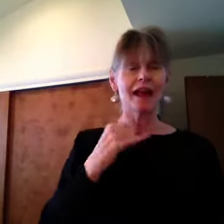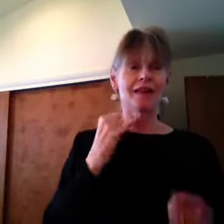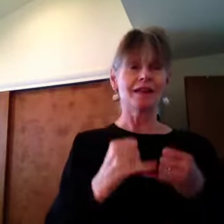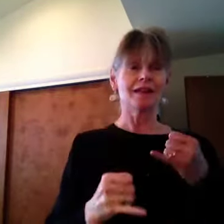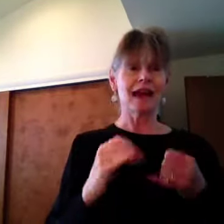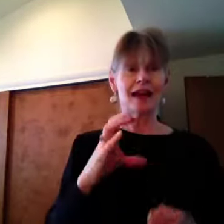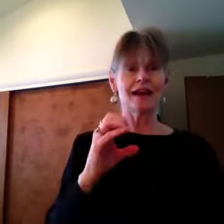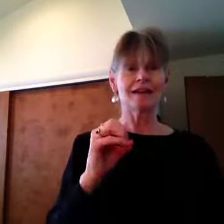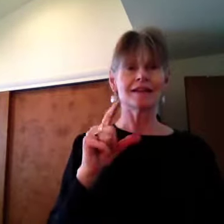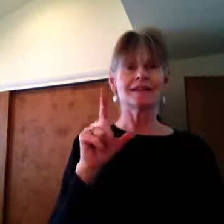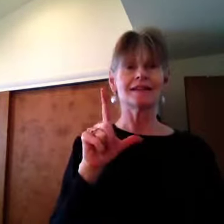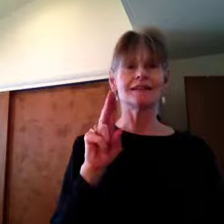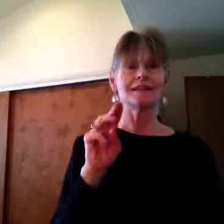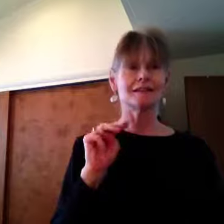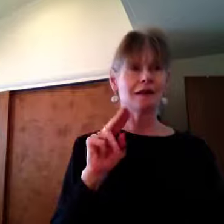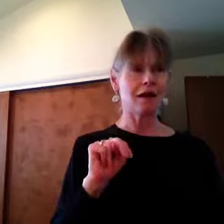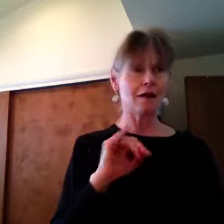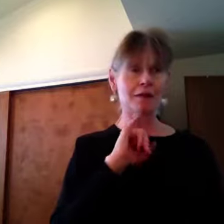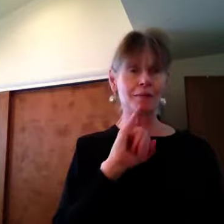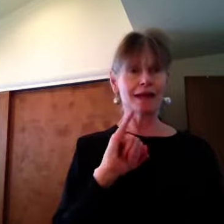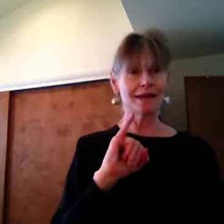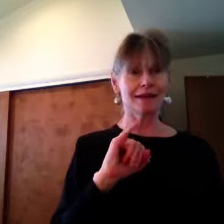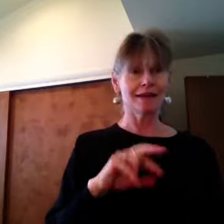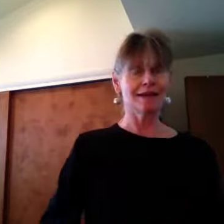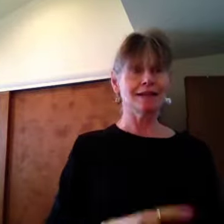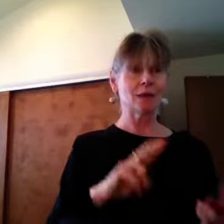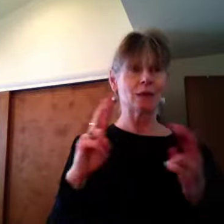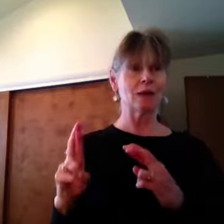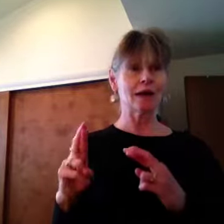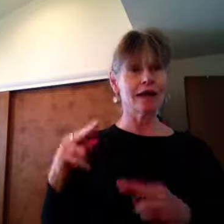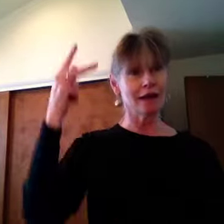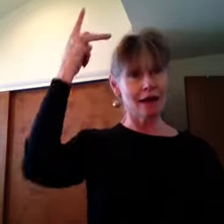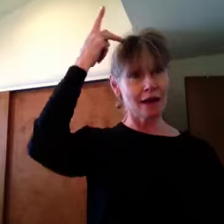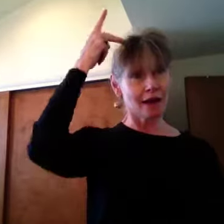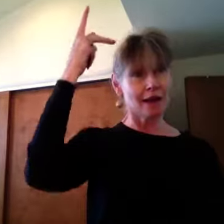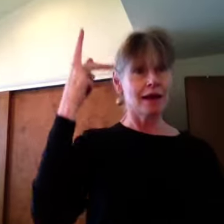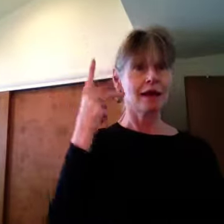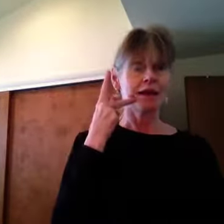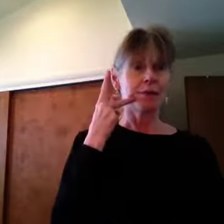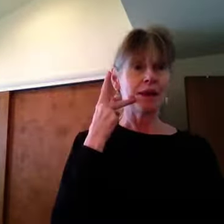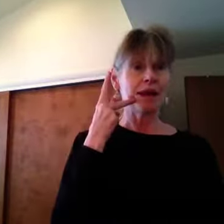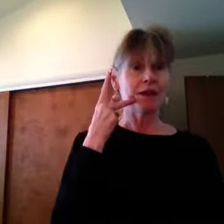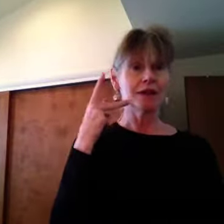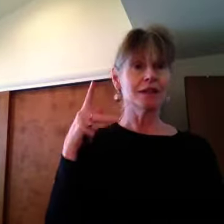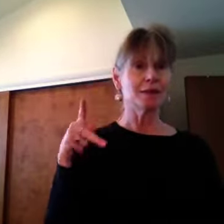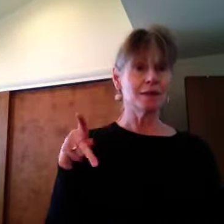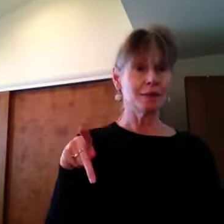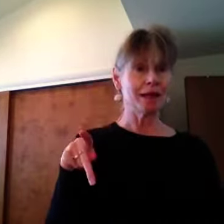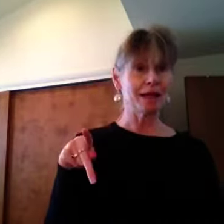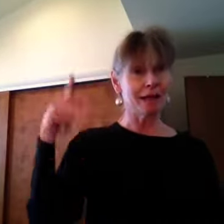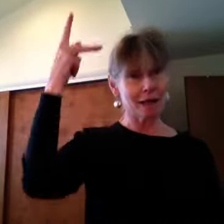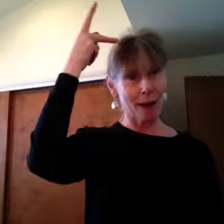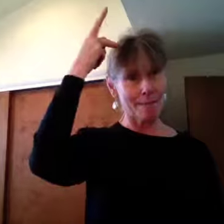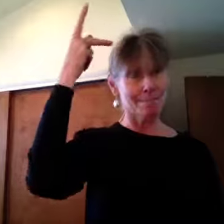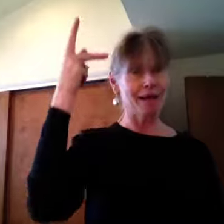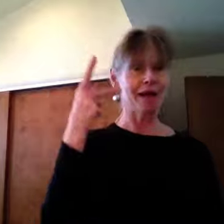And the last column is, ready? Parent with a P,